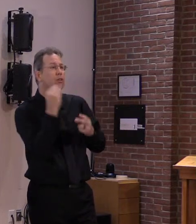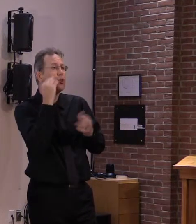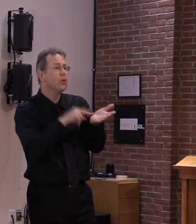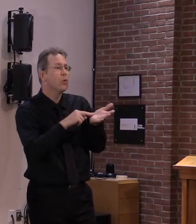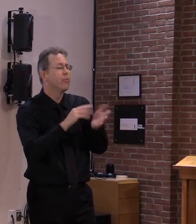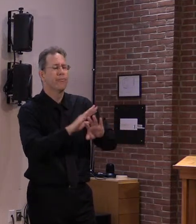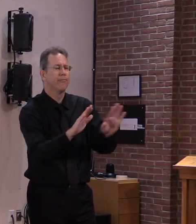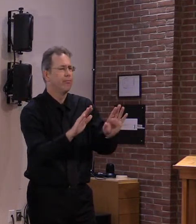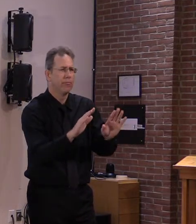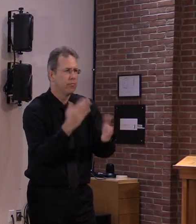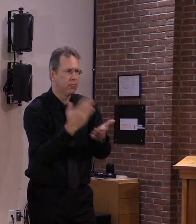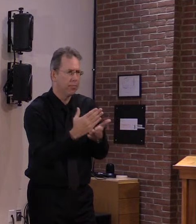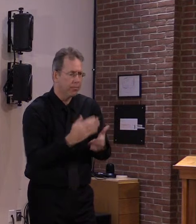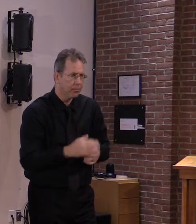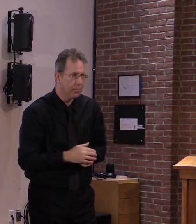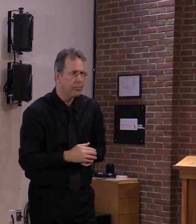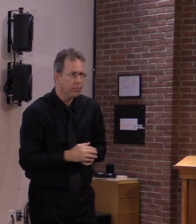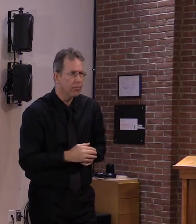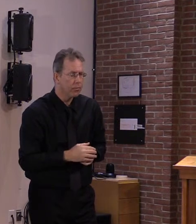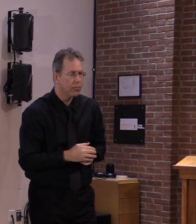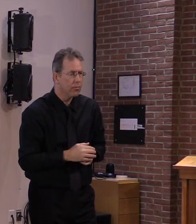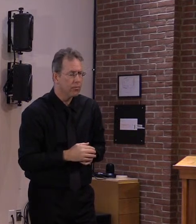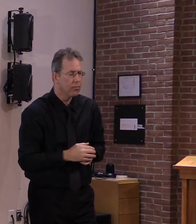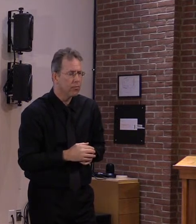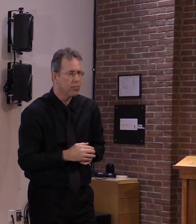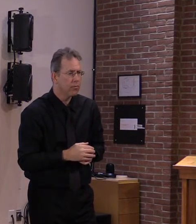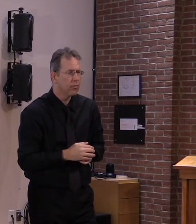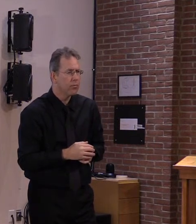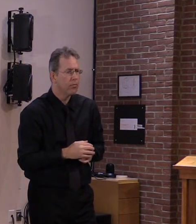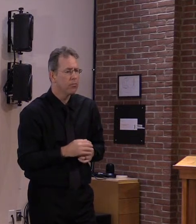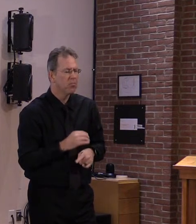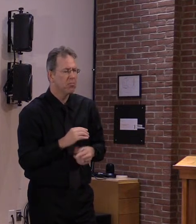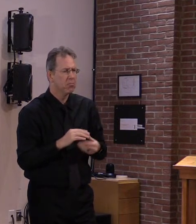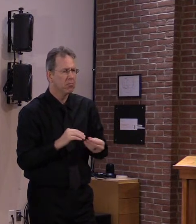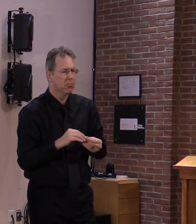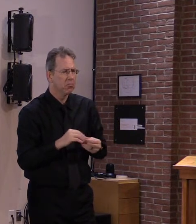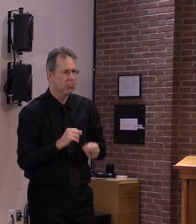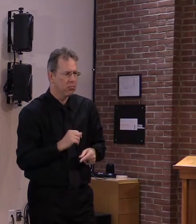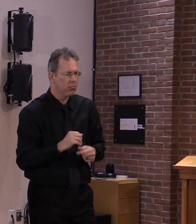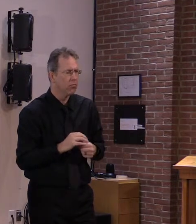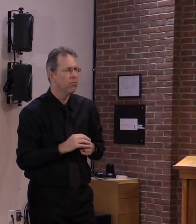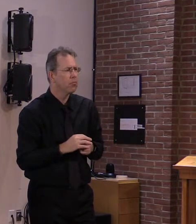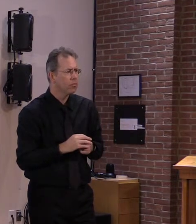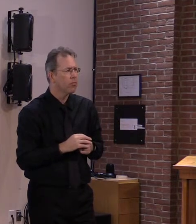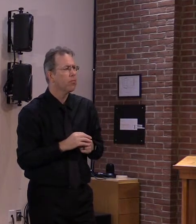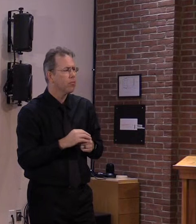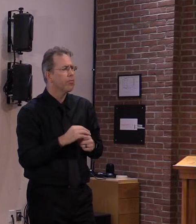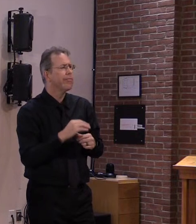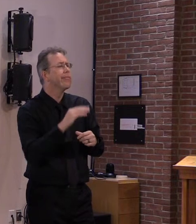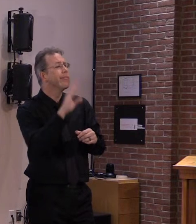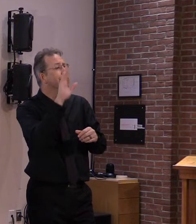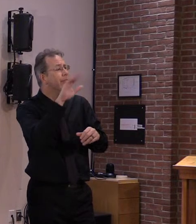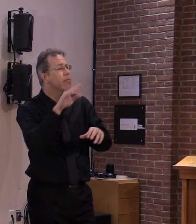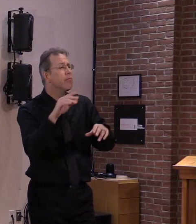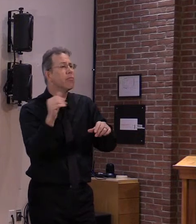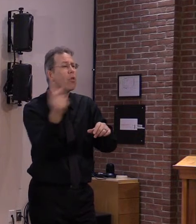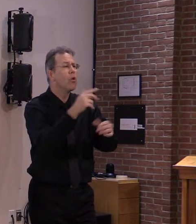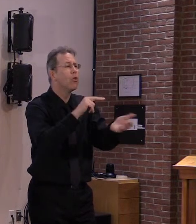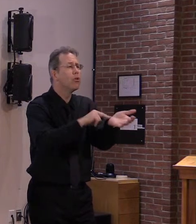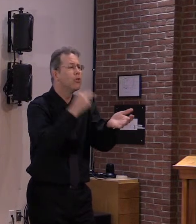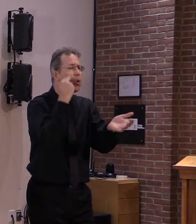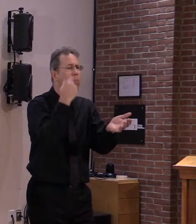as a result of travel and mobility around their holiday. So we asked the